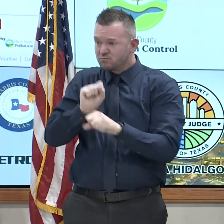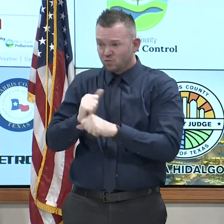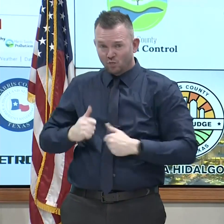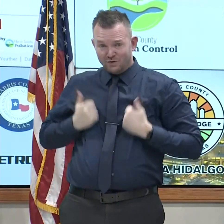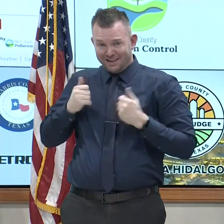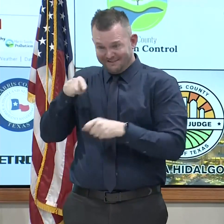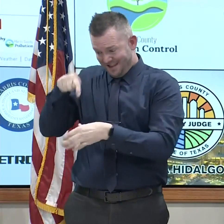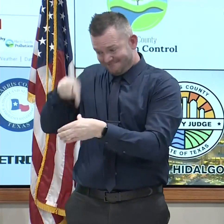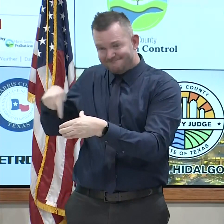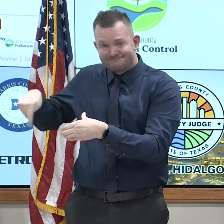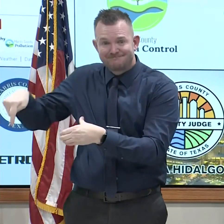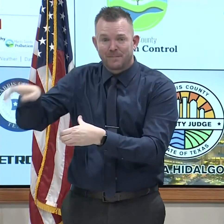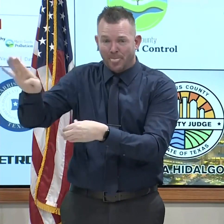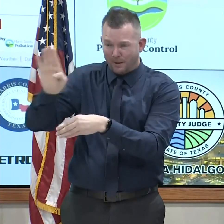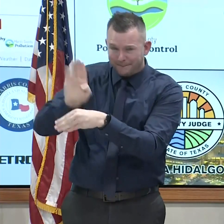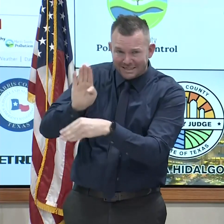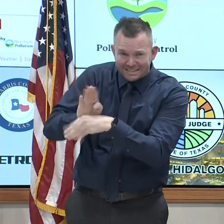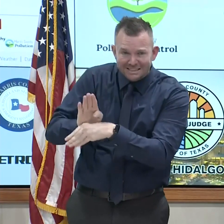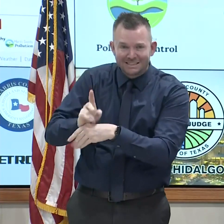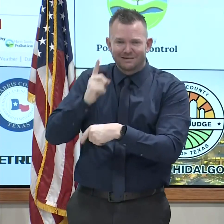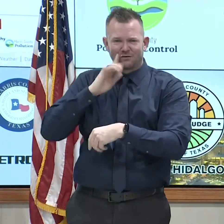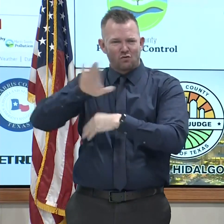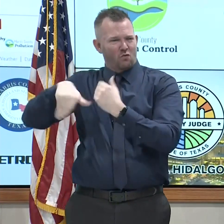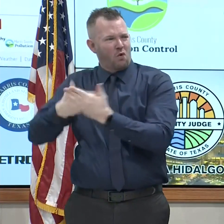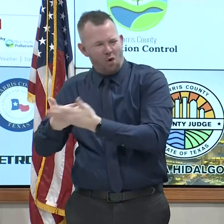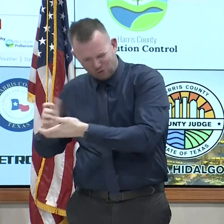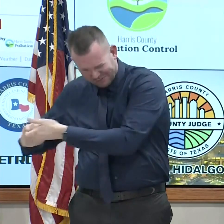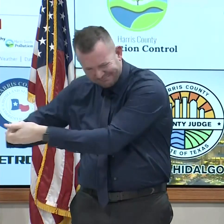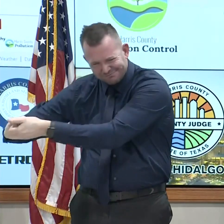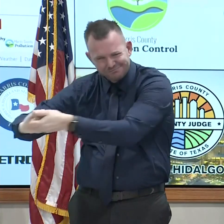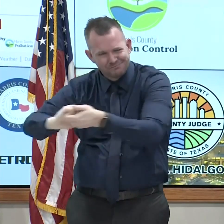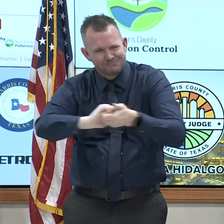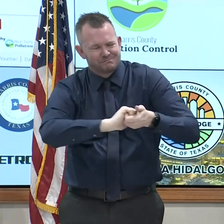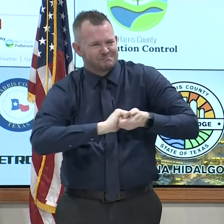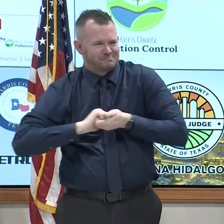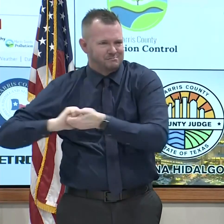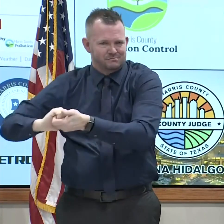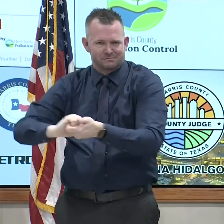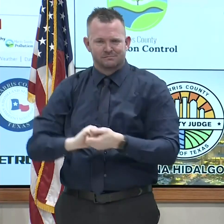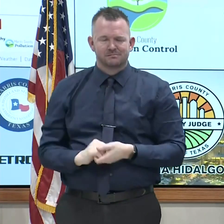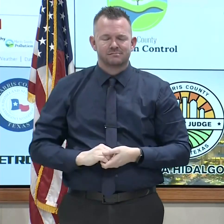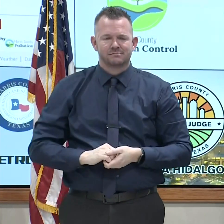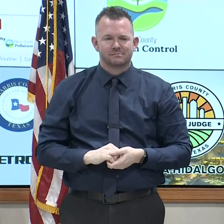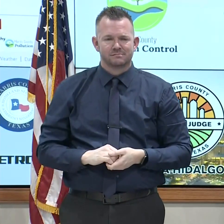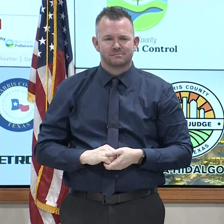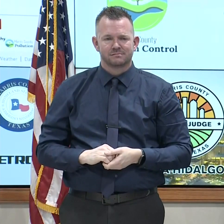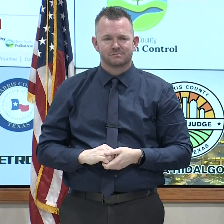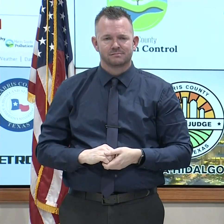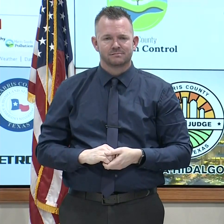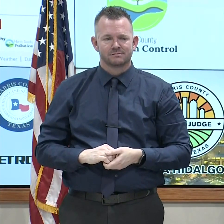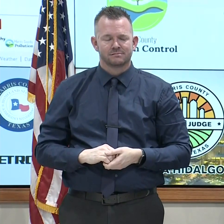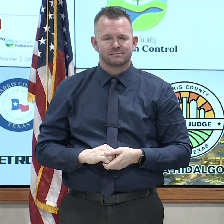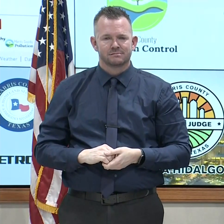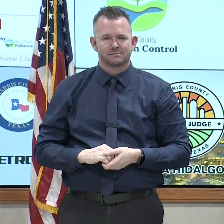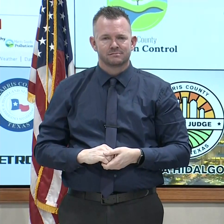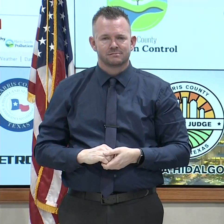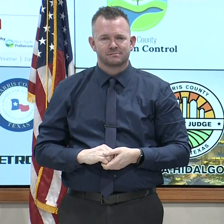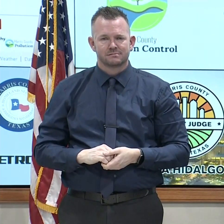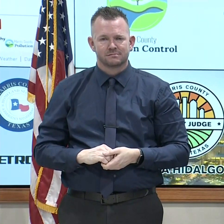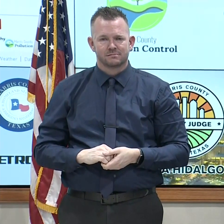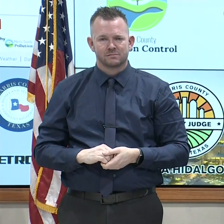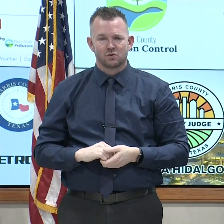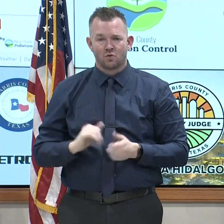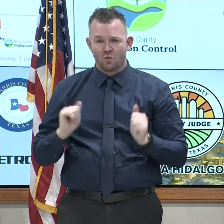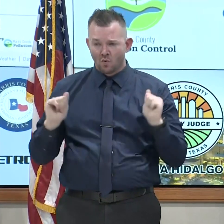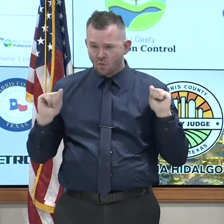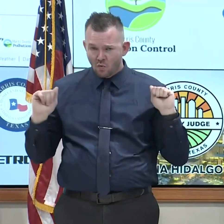organizations alike. Most must be at the table when discussing how industry and